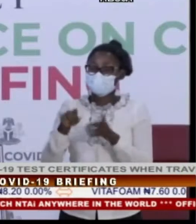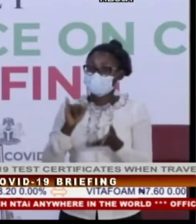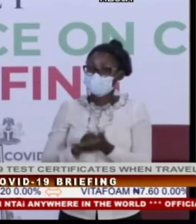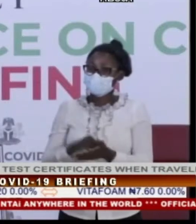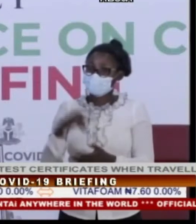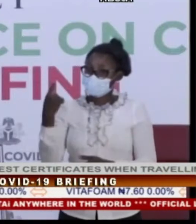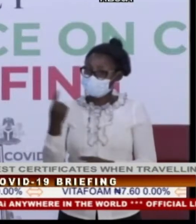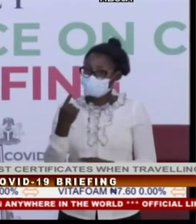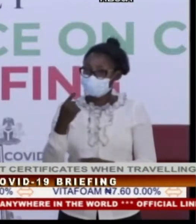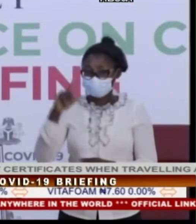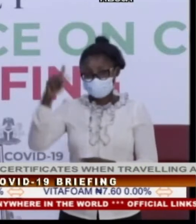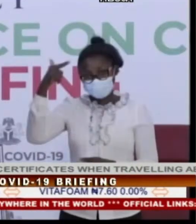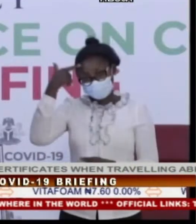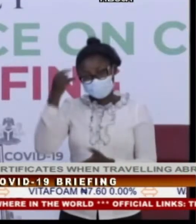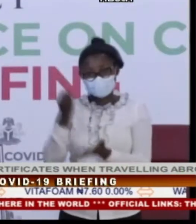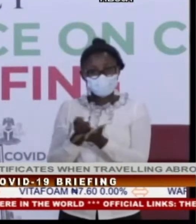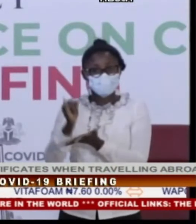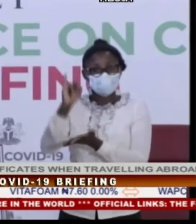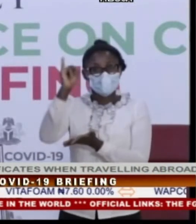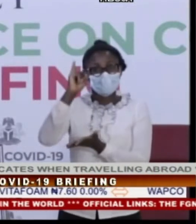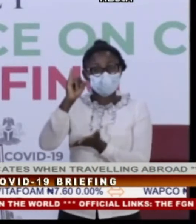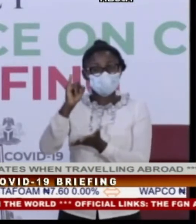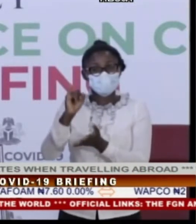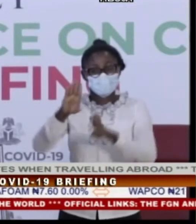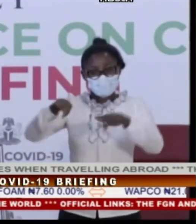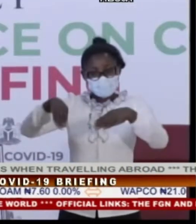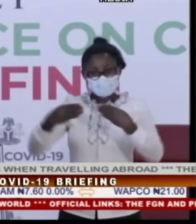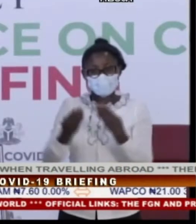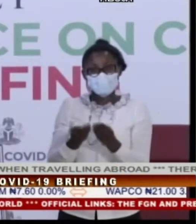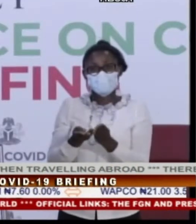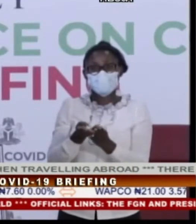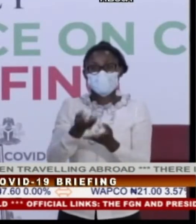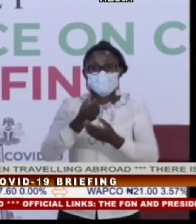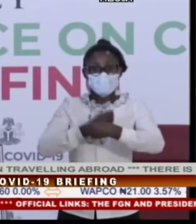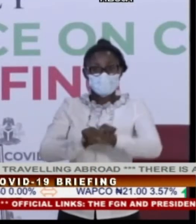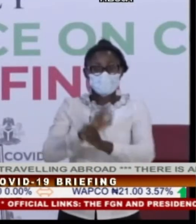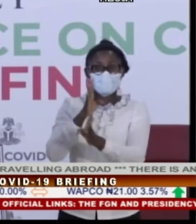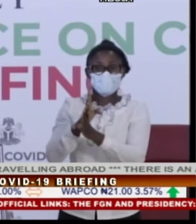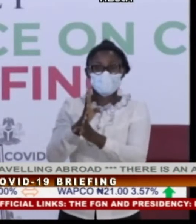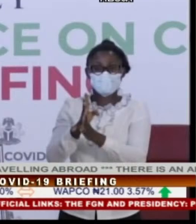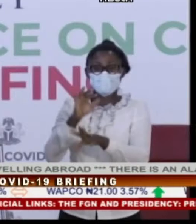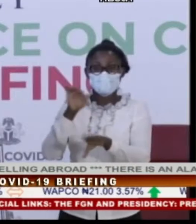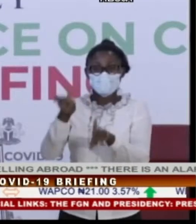prioritize when you will turn up for the registration. So it's a major challenge.